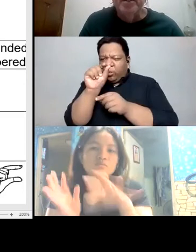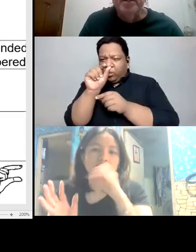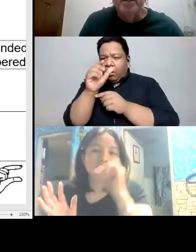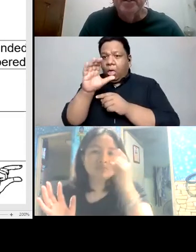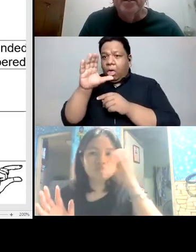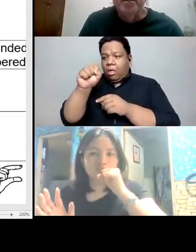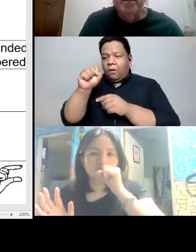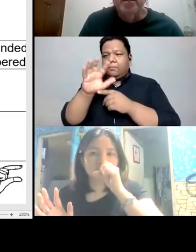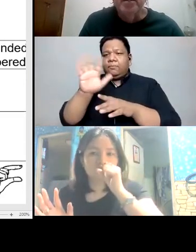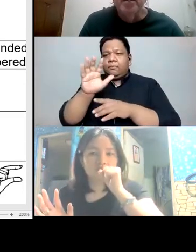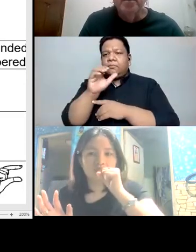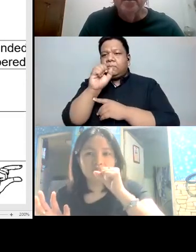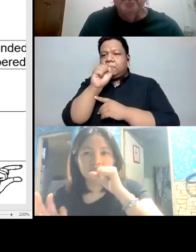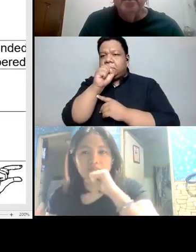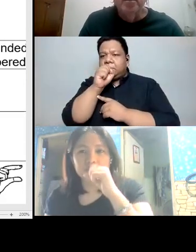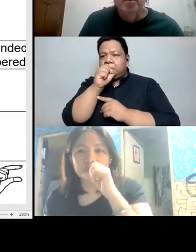handshapes.